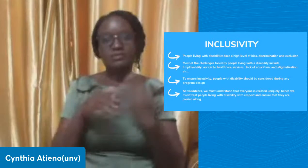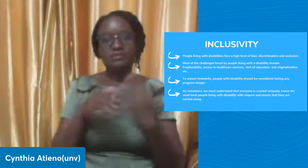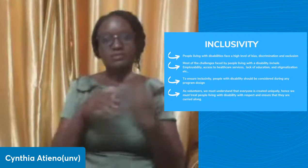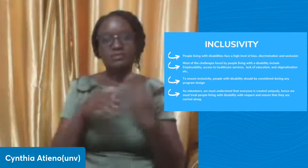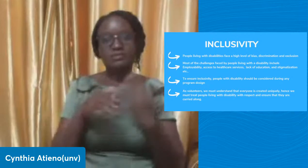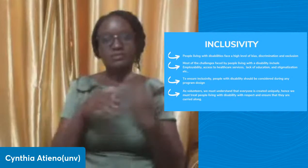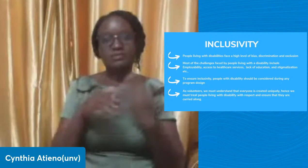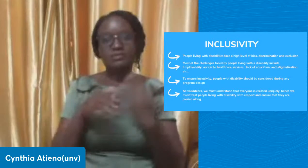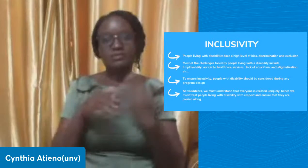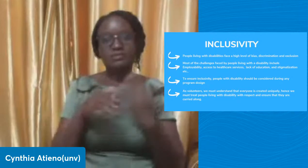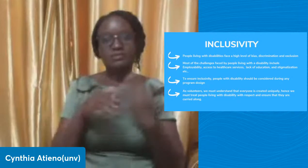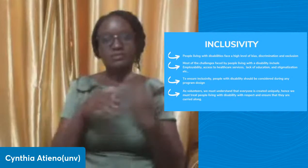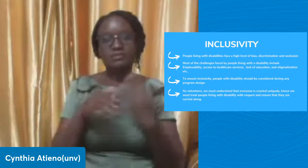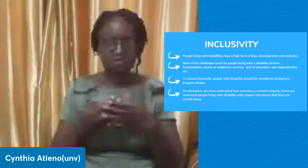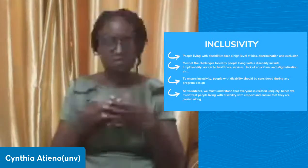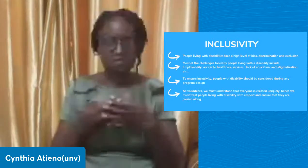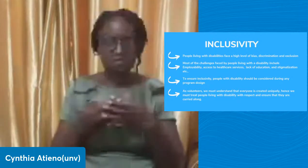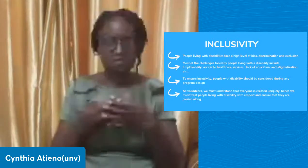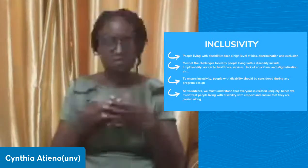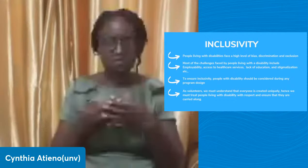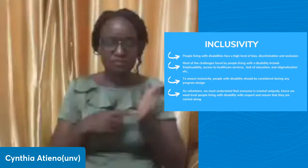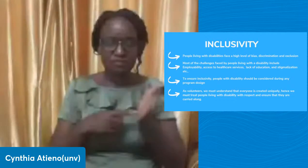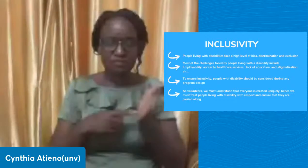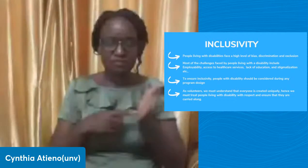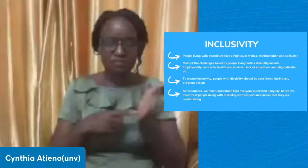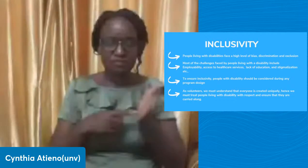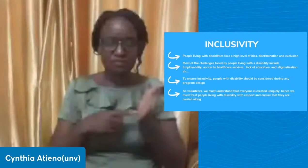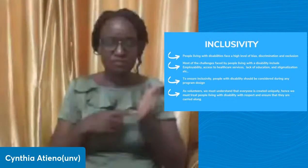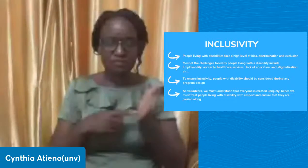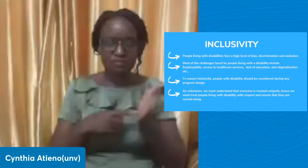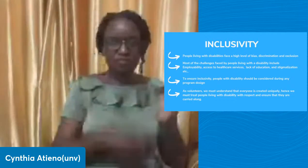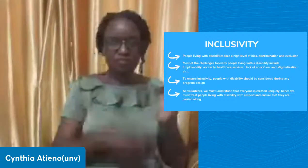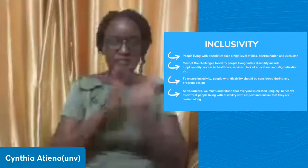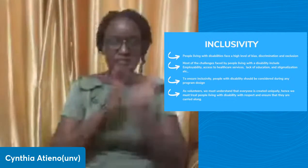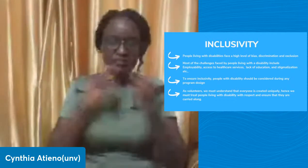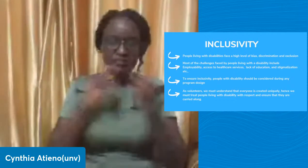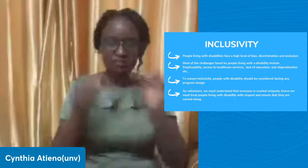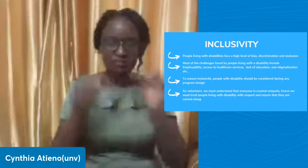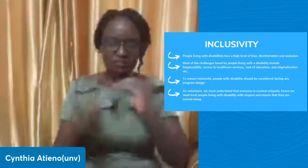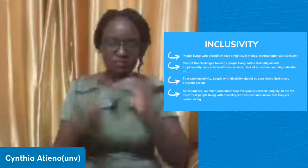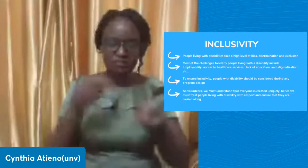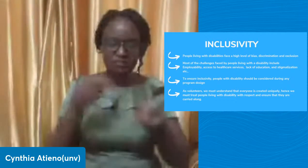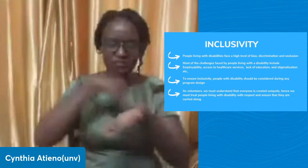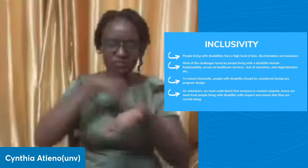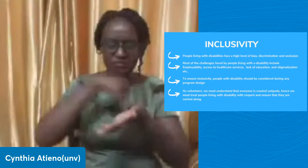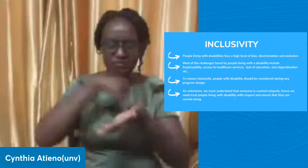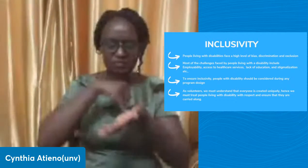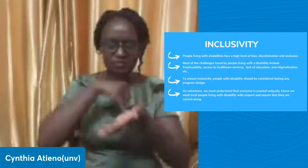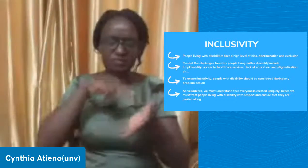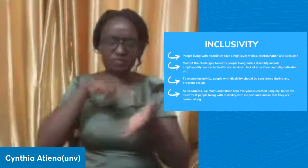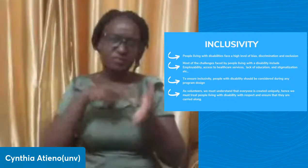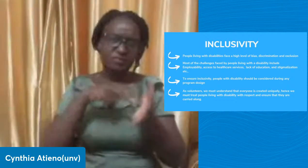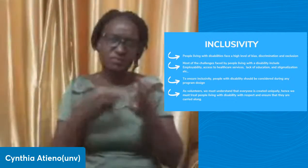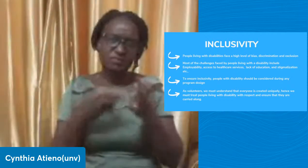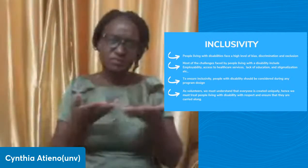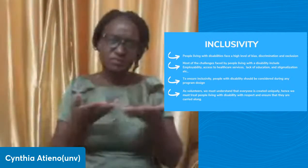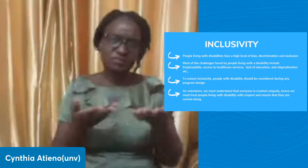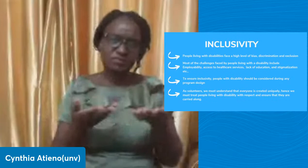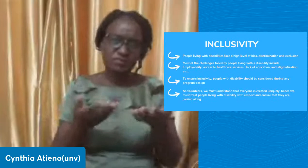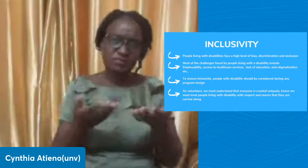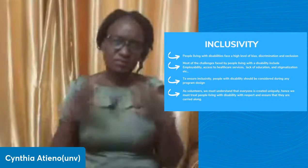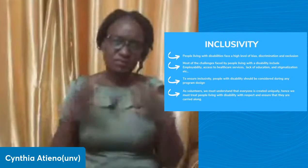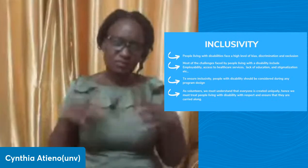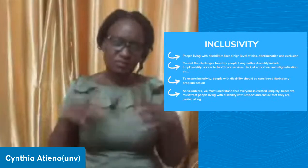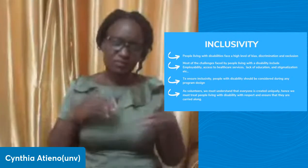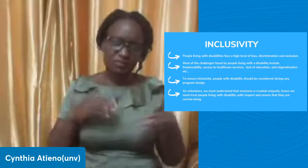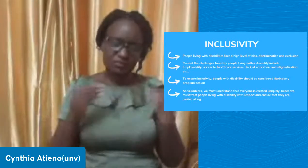living with disability most especially, because people living with disabilities are mostly excluded in our communities. So